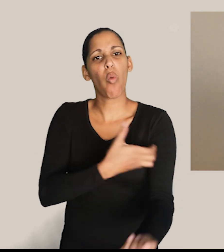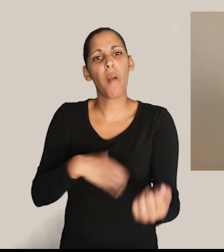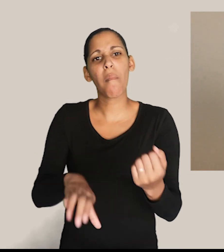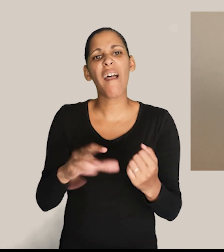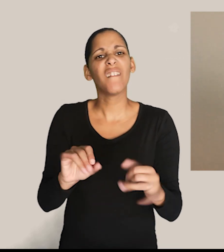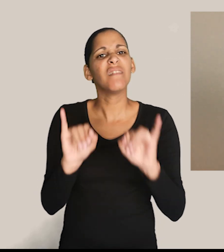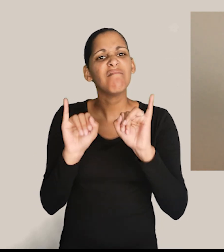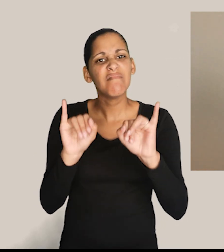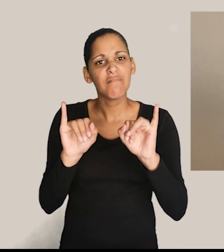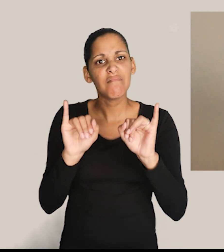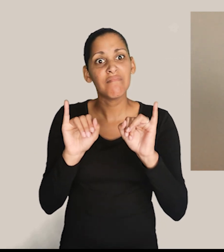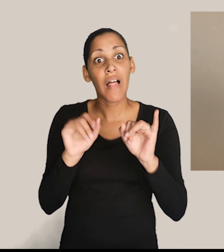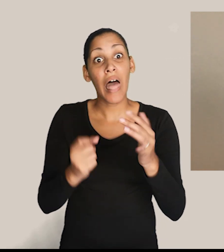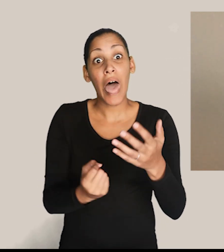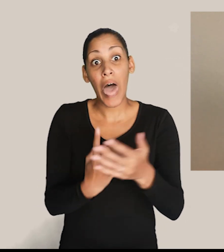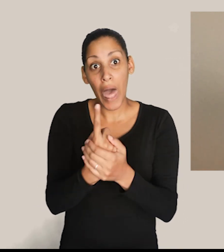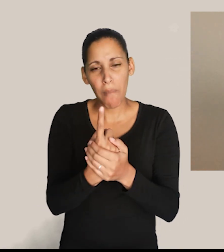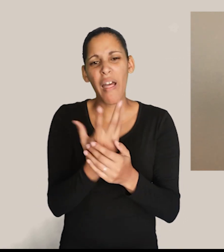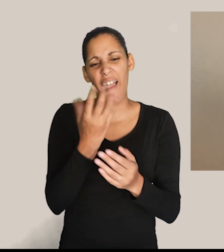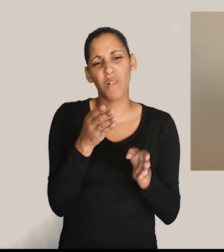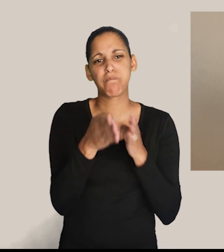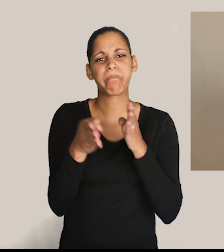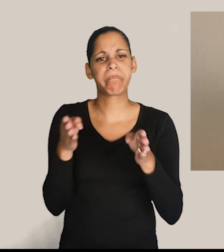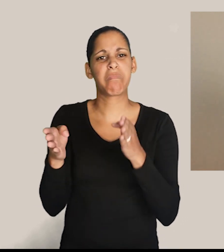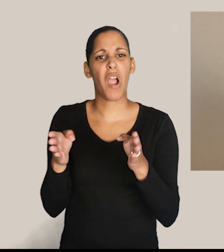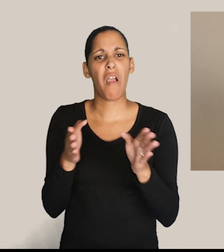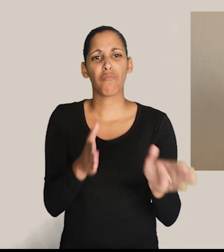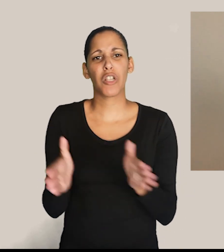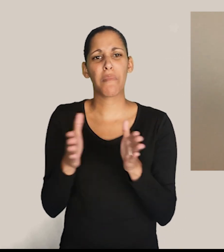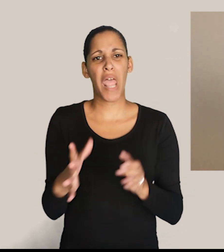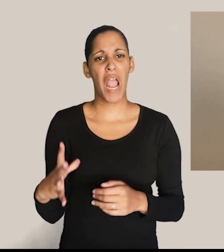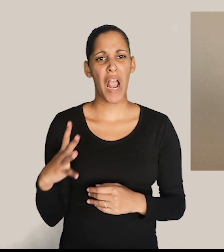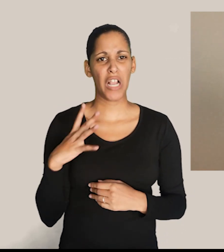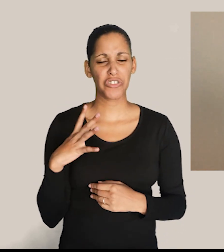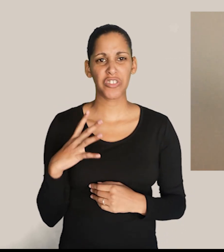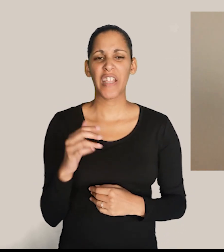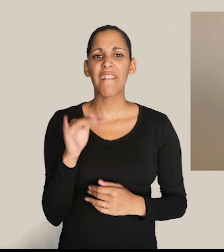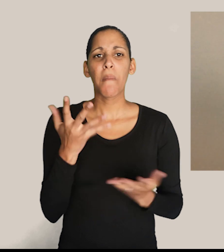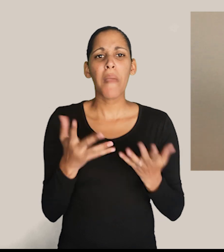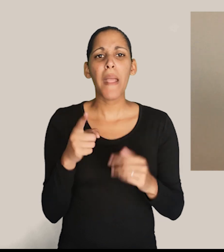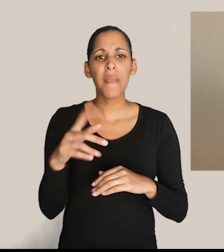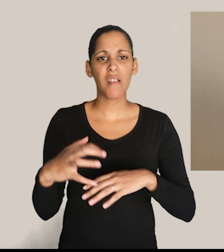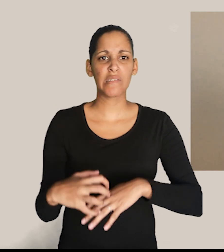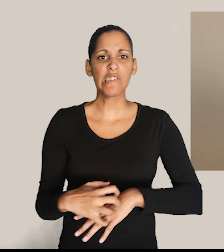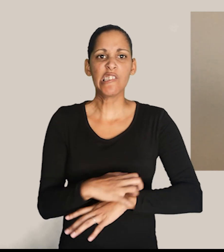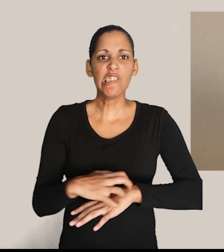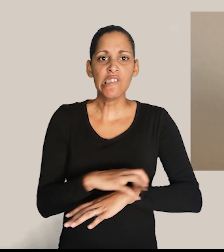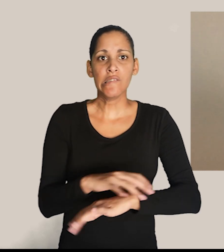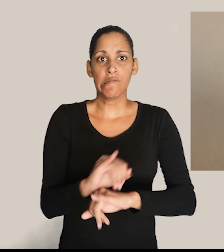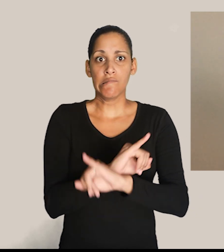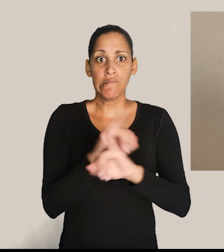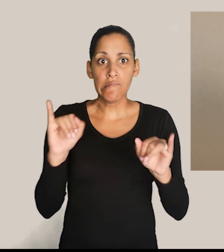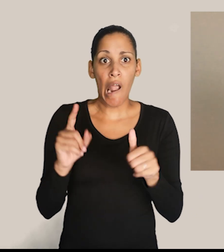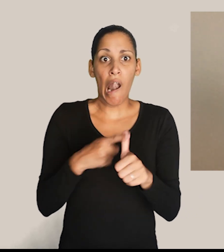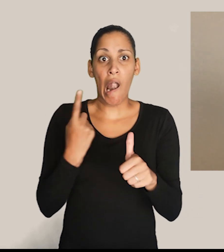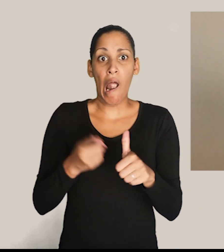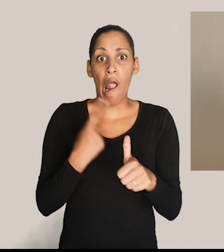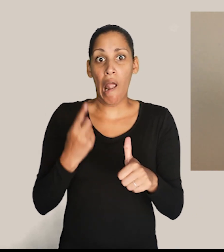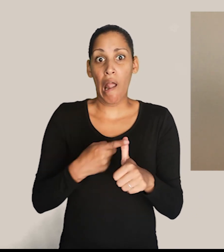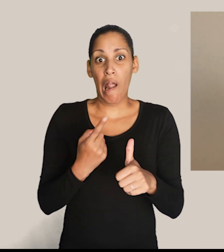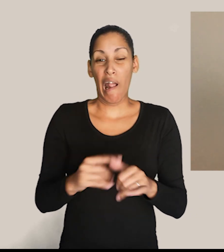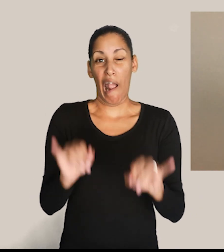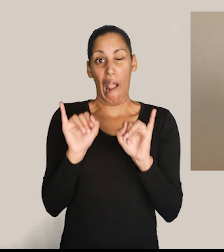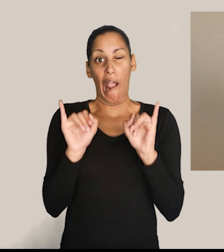any emergencies should they arise. If you do have any history of anaphylaxis, which is a severe form of an